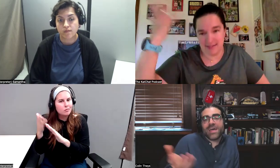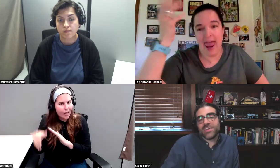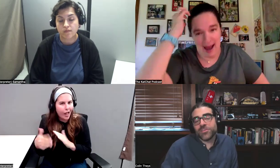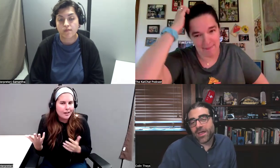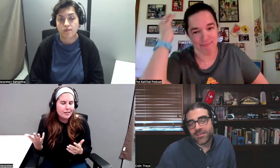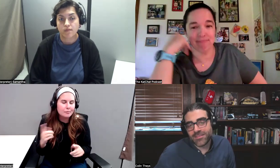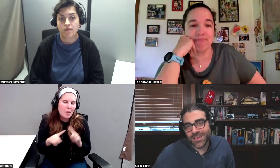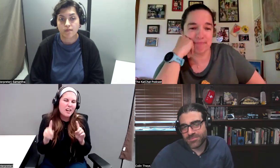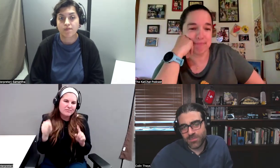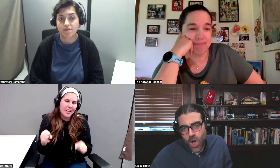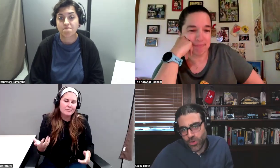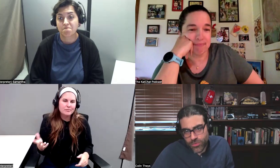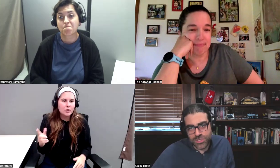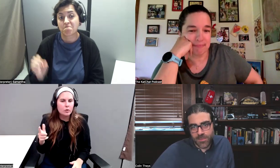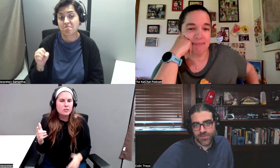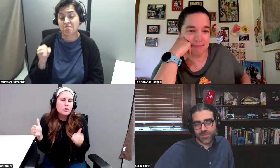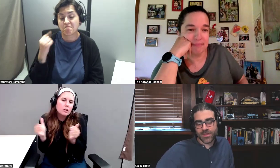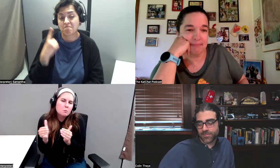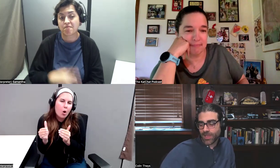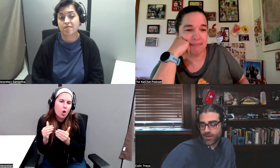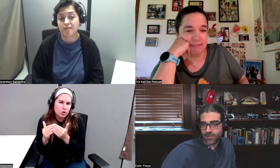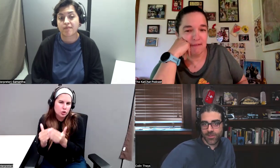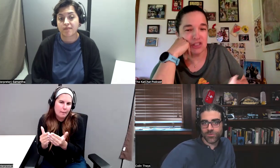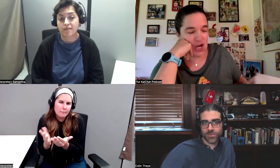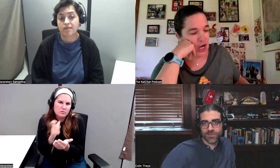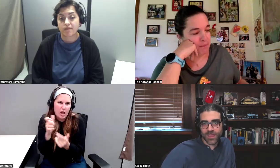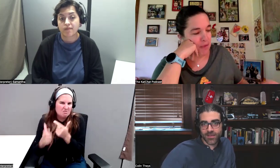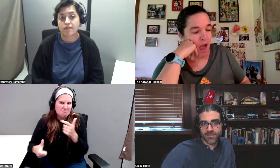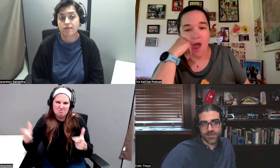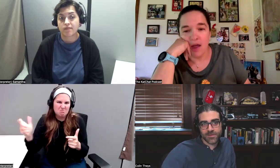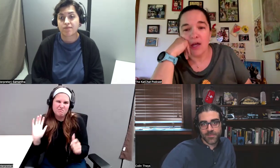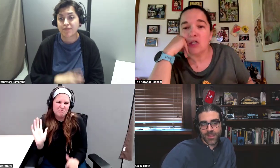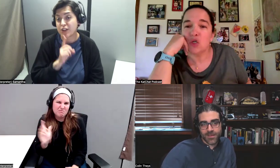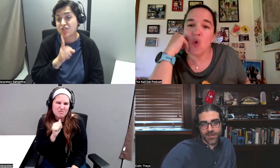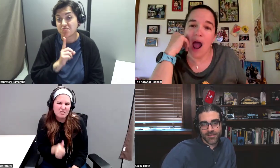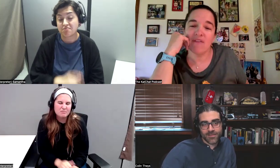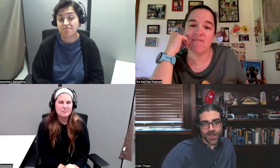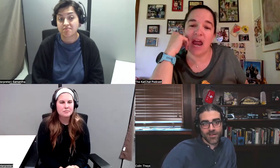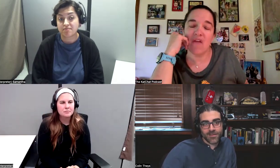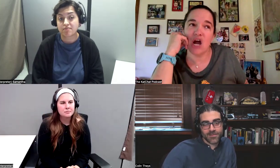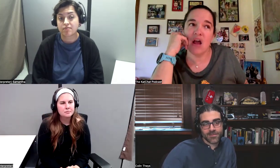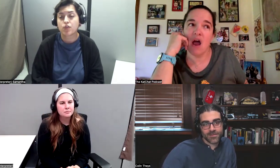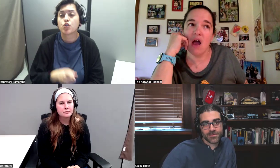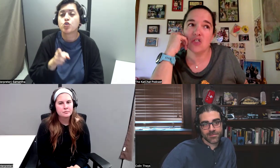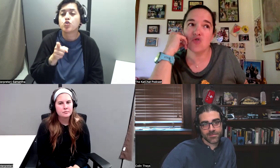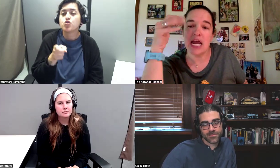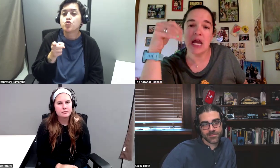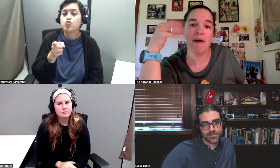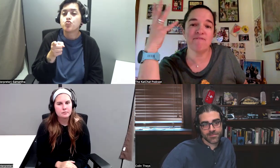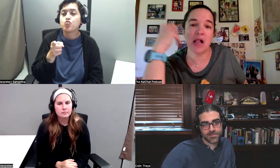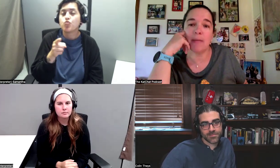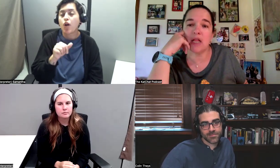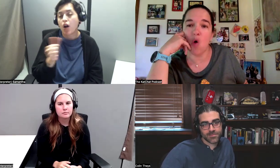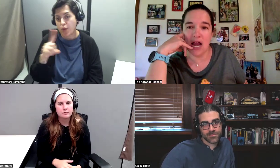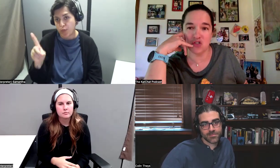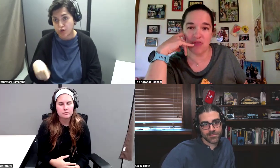what of that, that yeah, size, right? Because it's like a small cruise ship. It's not a huge for number of sure. guests. Do you have a favorite